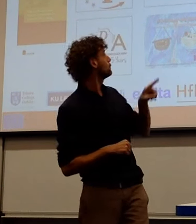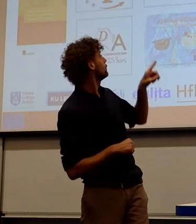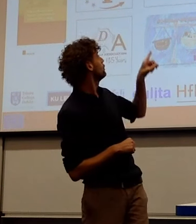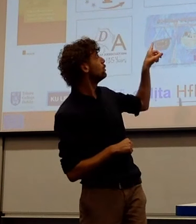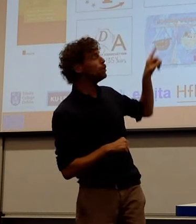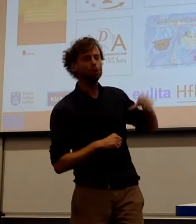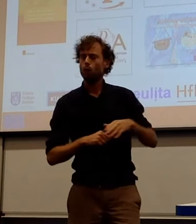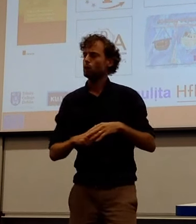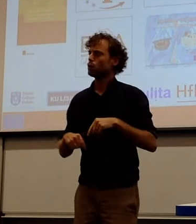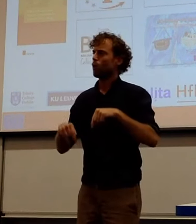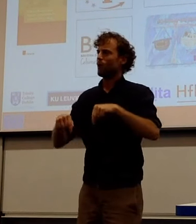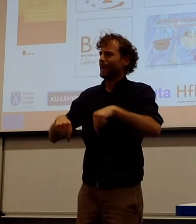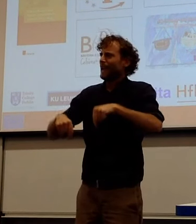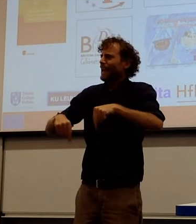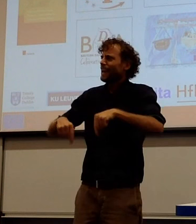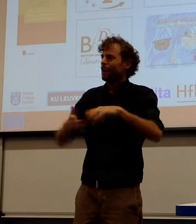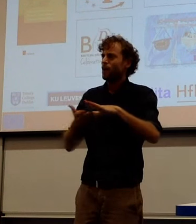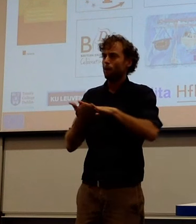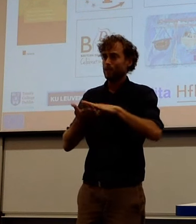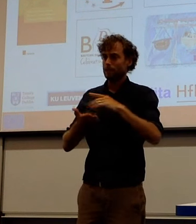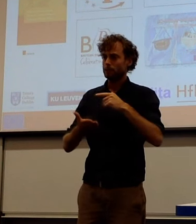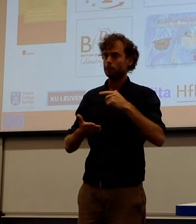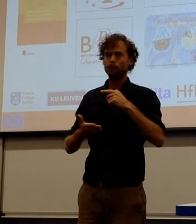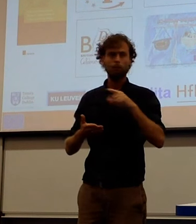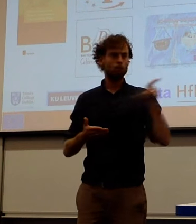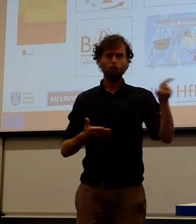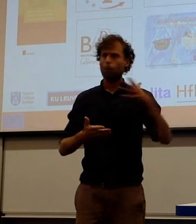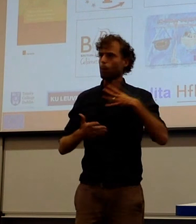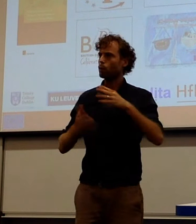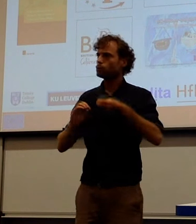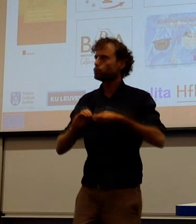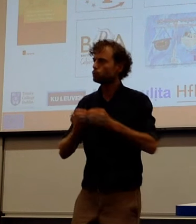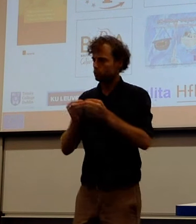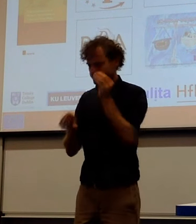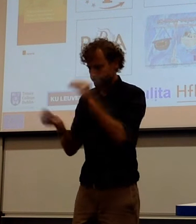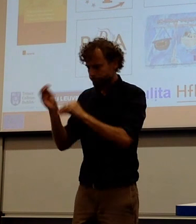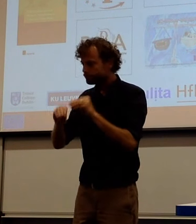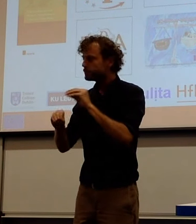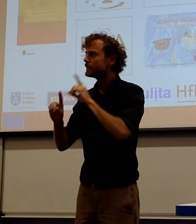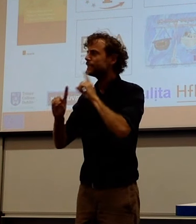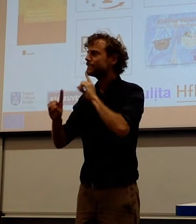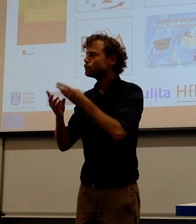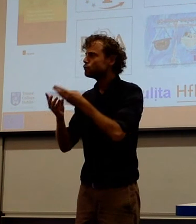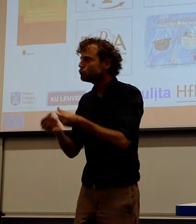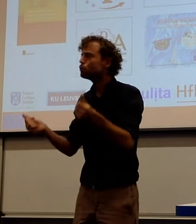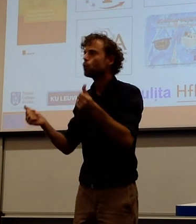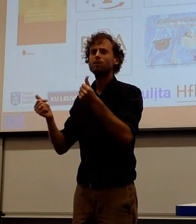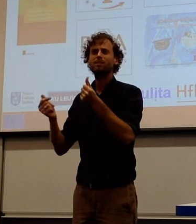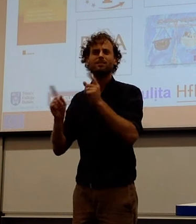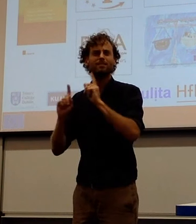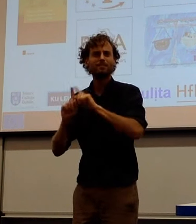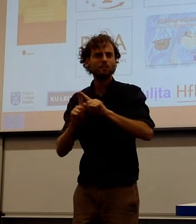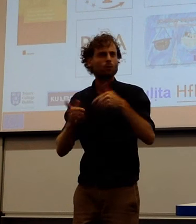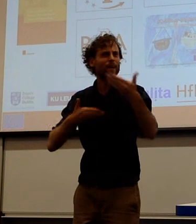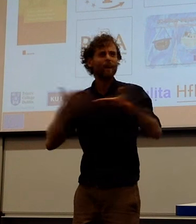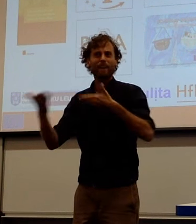in itself a wonderful resource that feeds into this project. So wanting to create